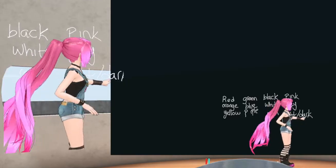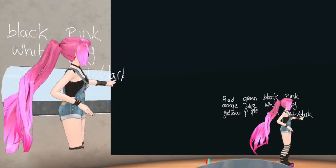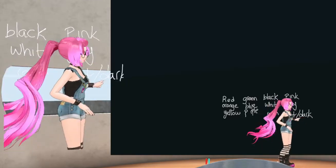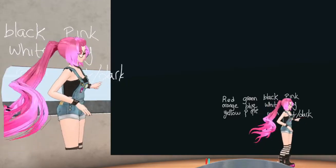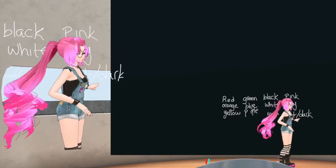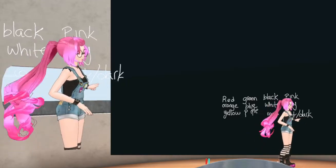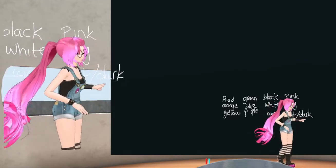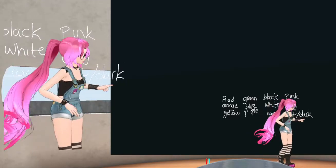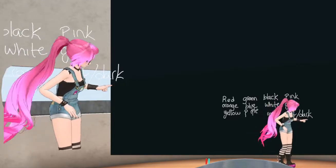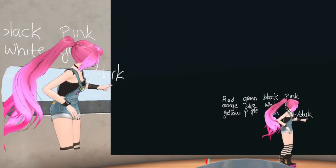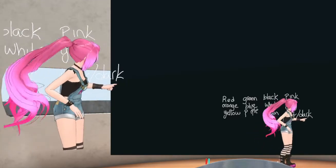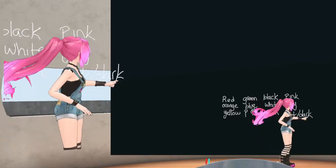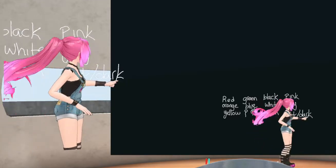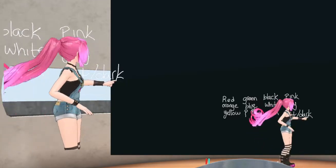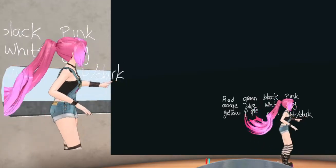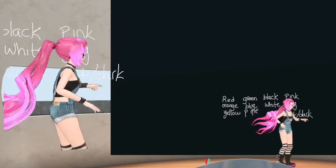similarly,